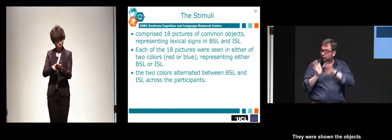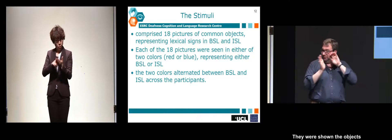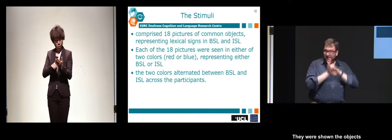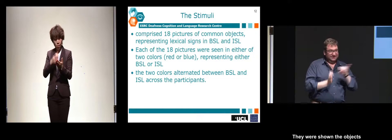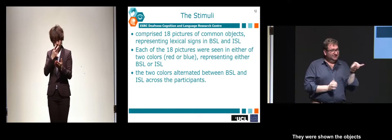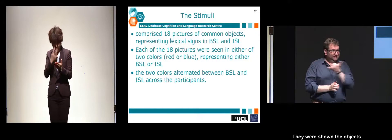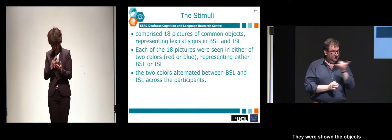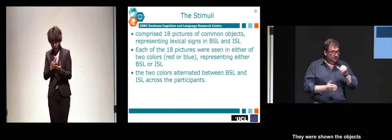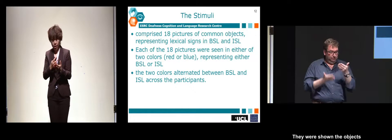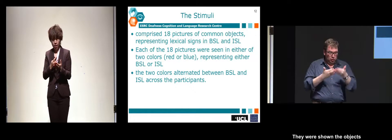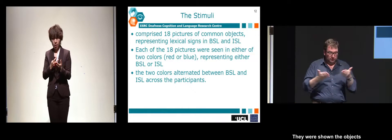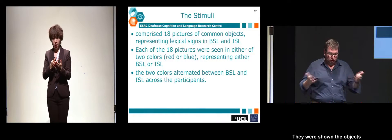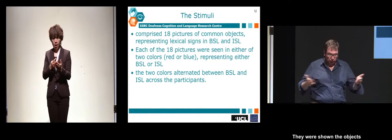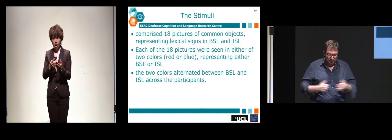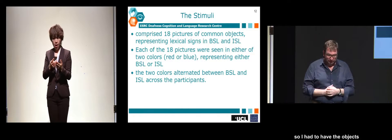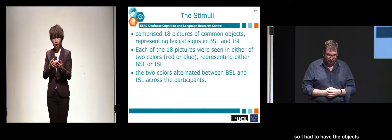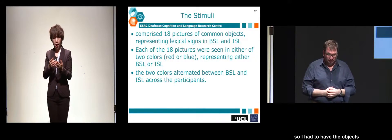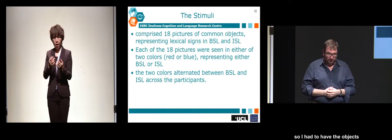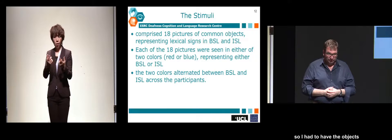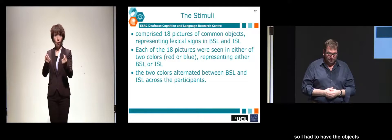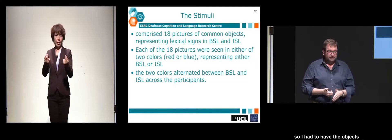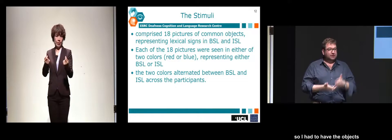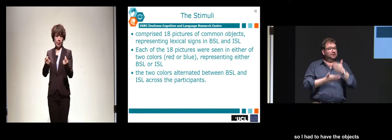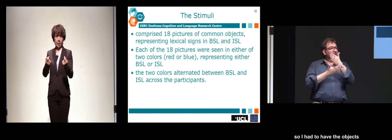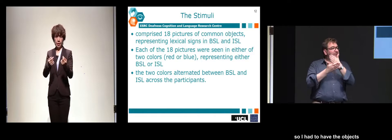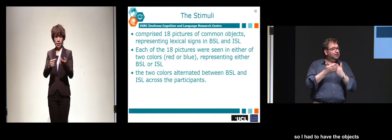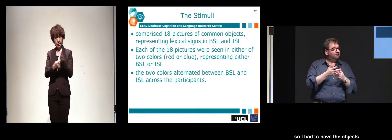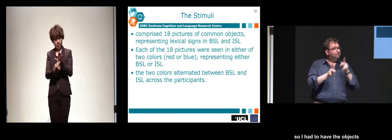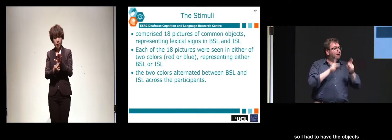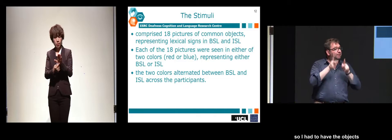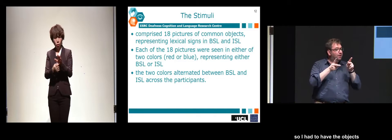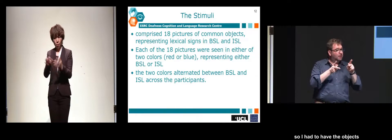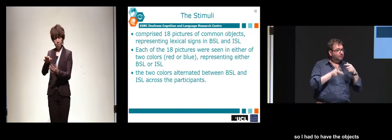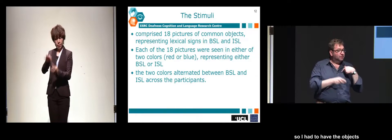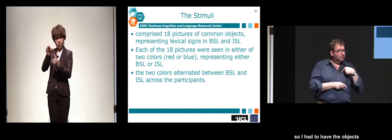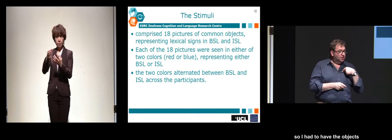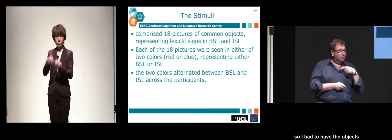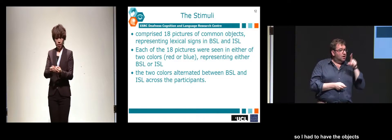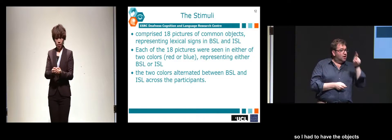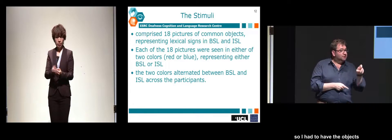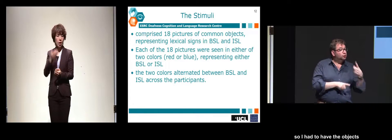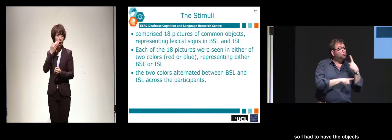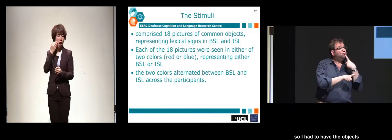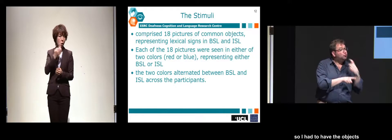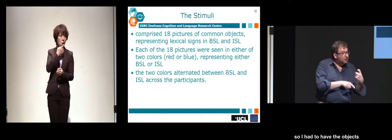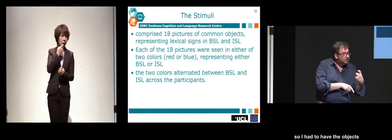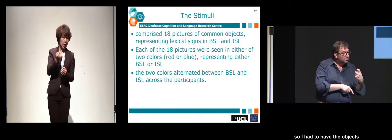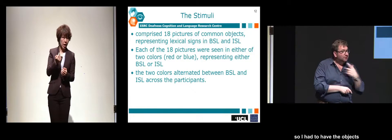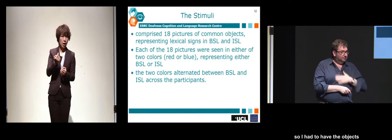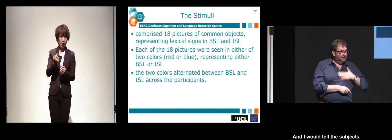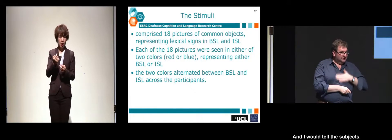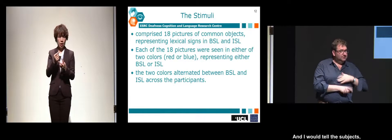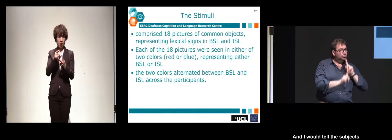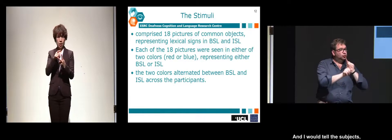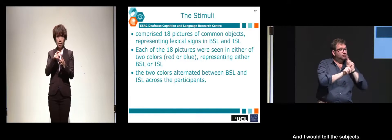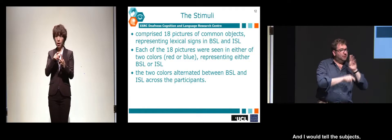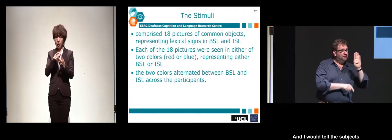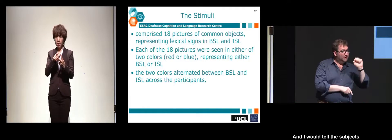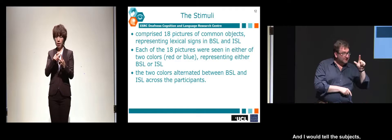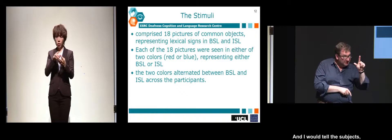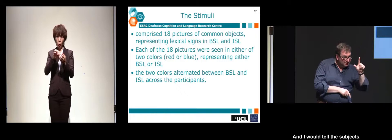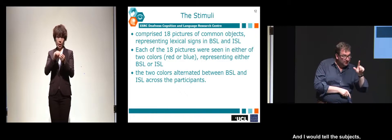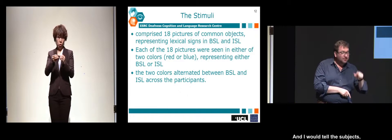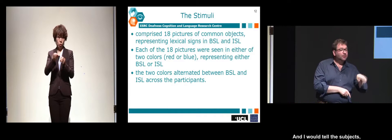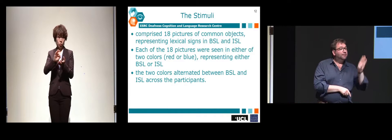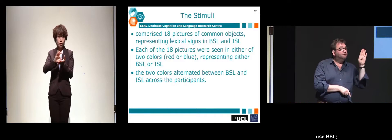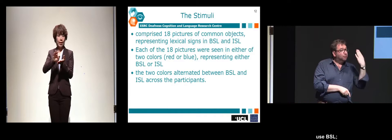They were shown the objects in blue and red, so I had to have the objects produced in those two different colors. And I would tell the subjects,